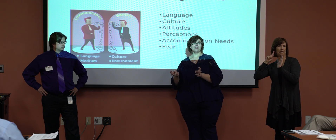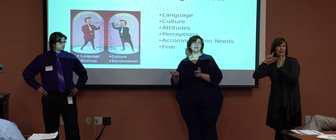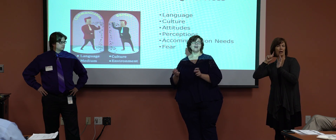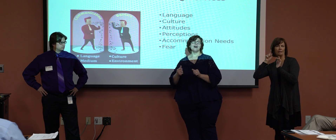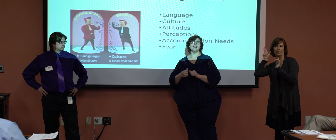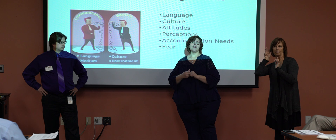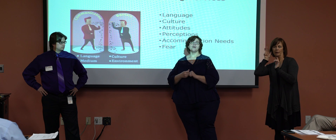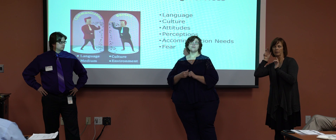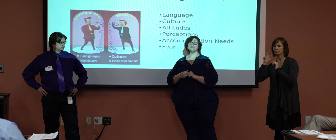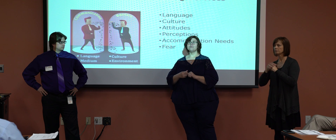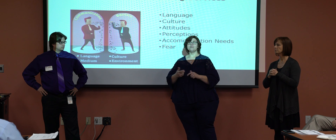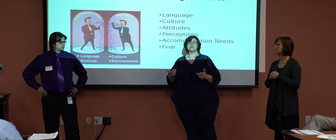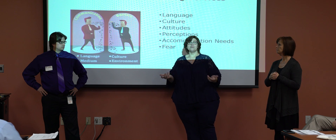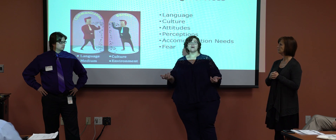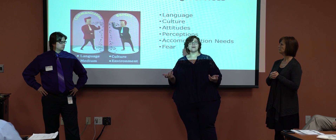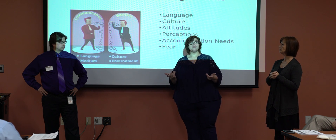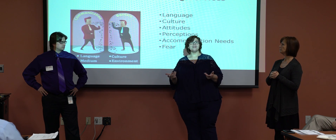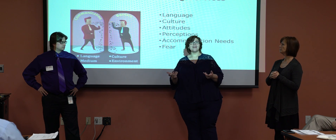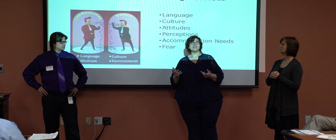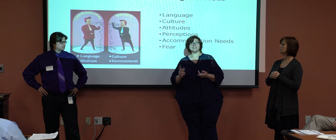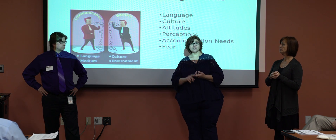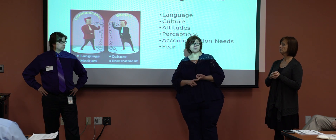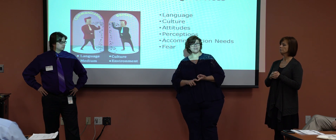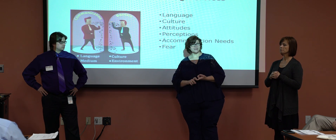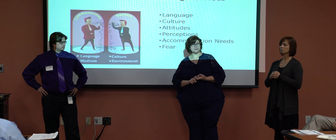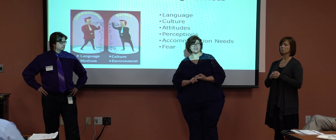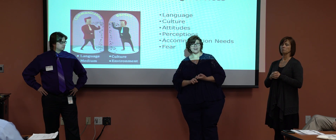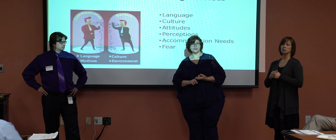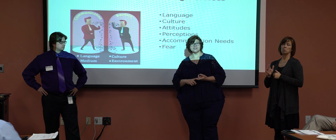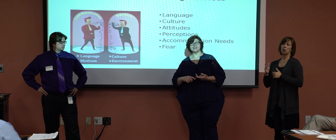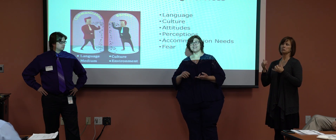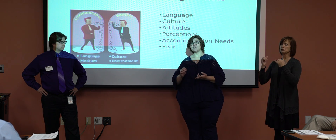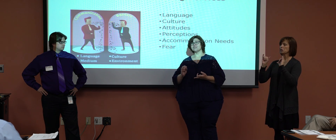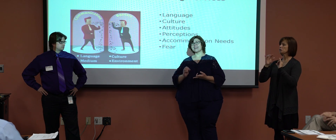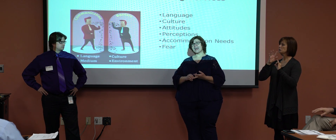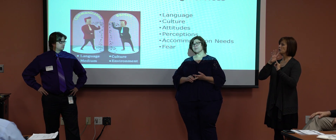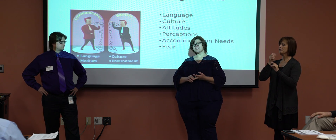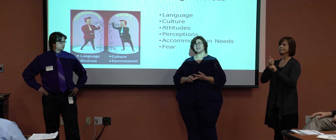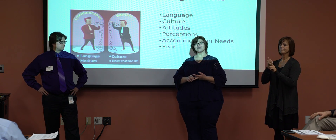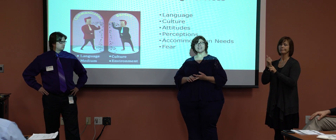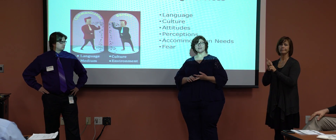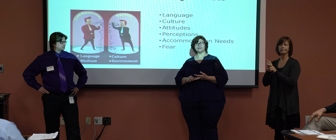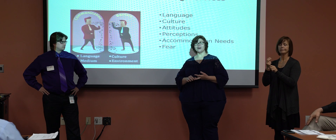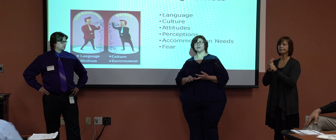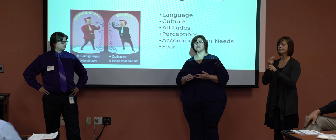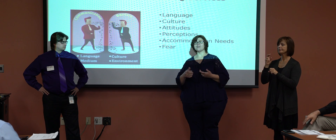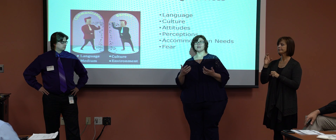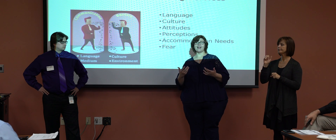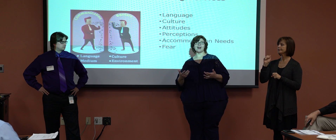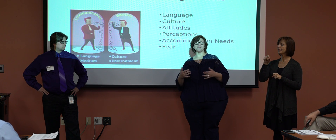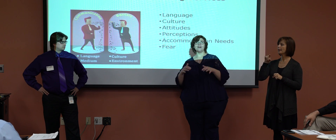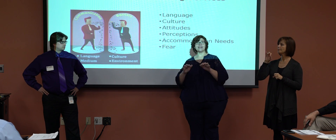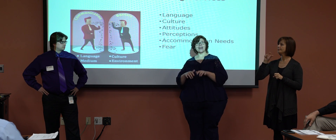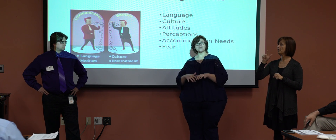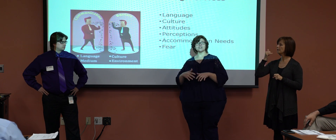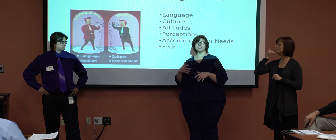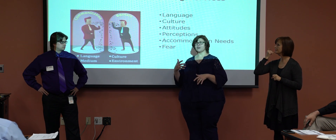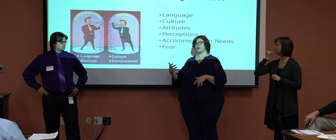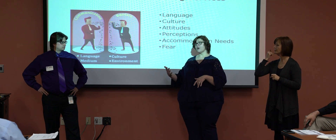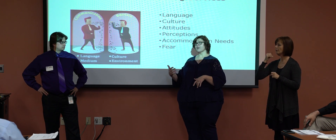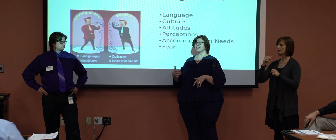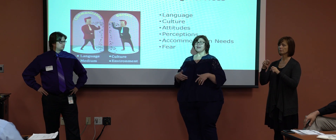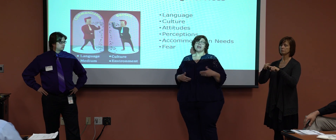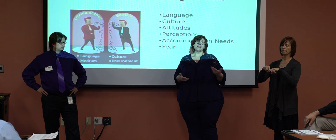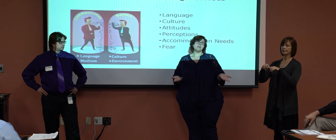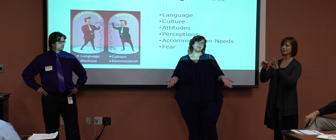hearing. But maybe they still speak for themselves. They use a CapTel telephone. They rely upon caption